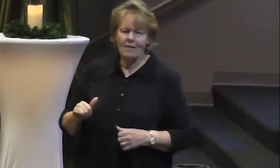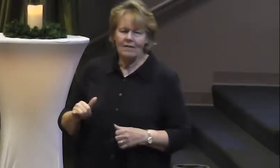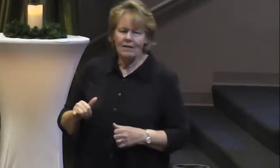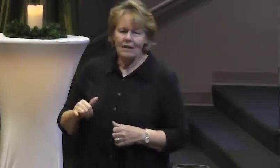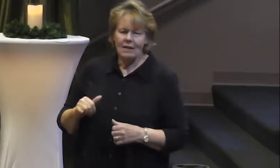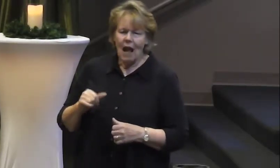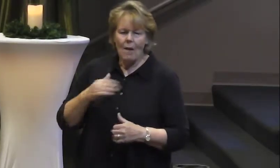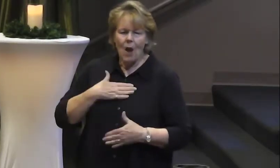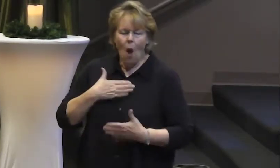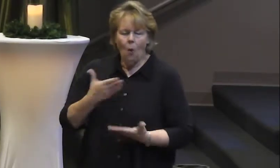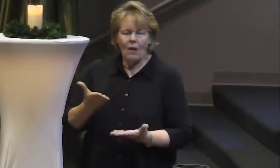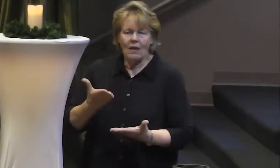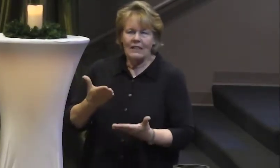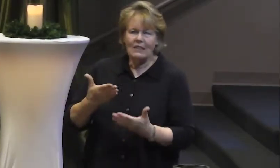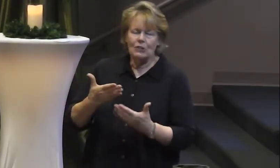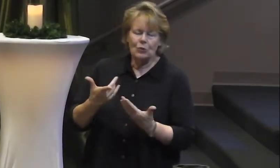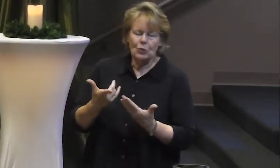not just, he really likes his people.